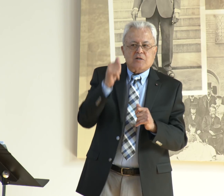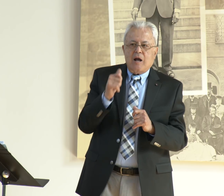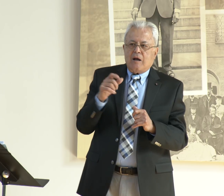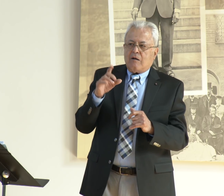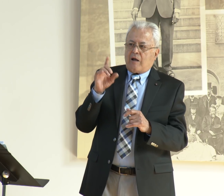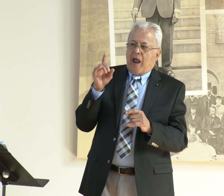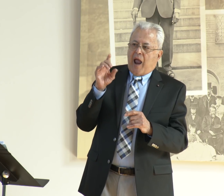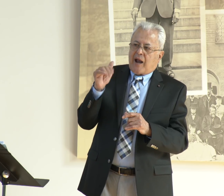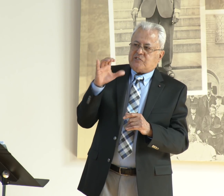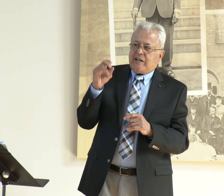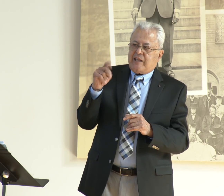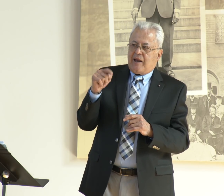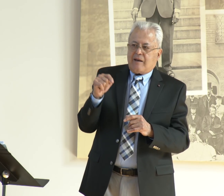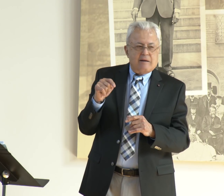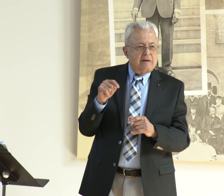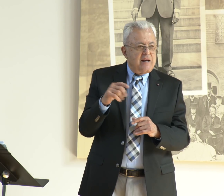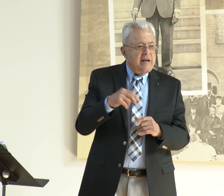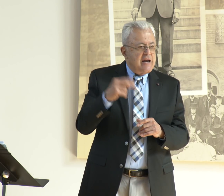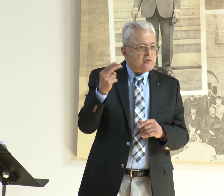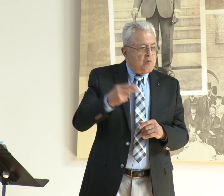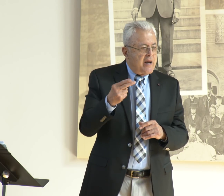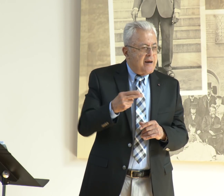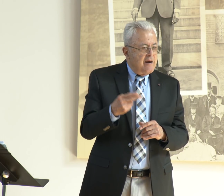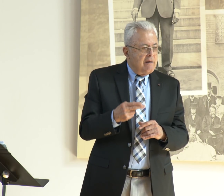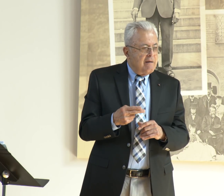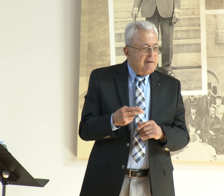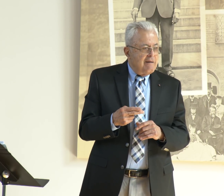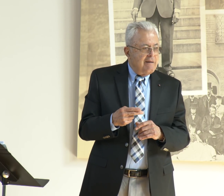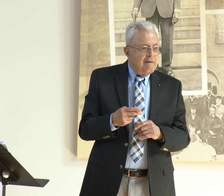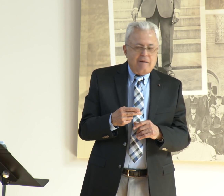midair, even though he thought it was a fire drill.